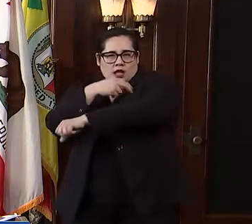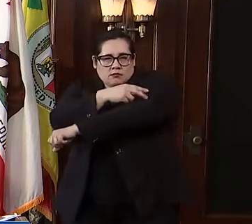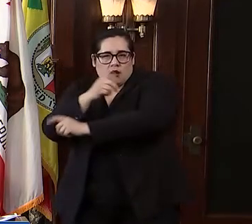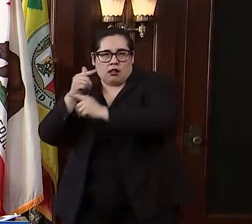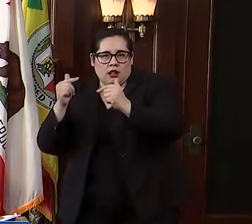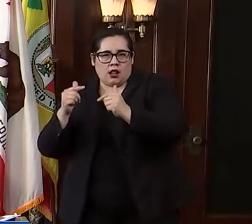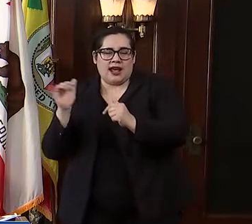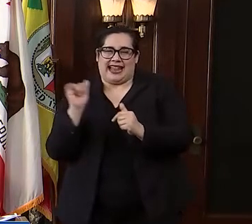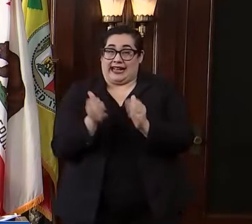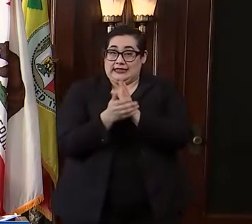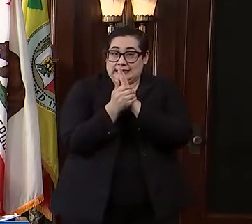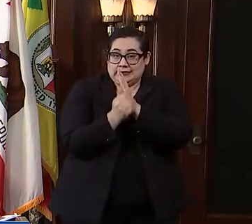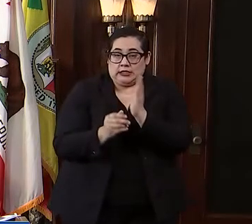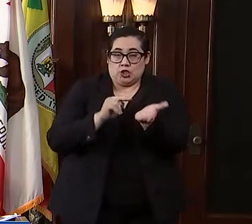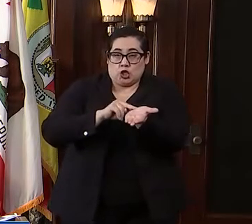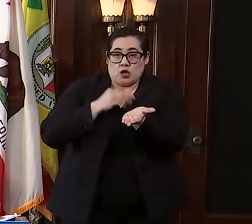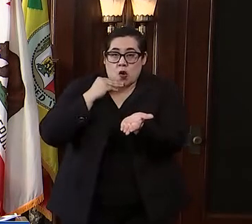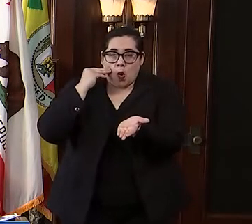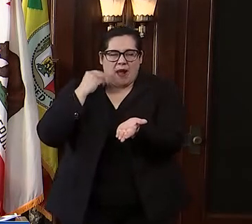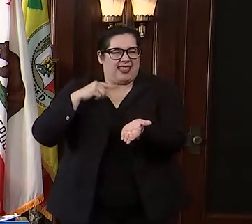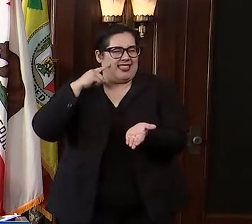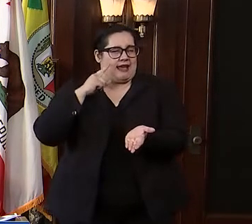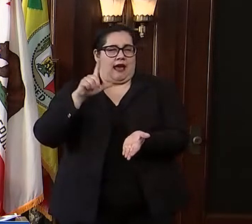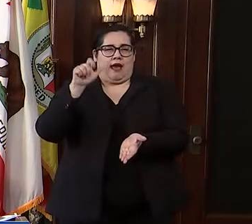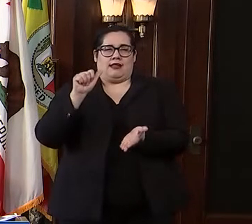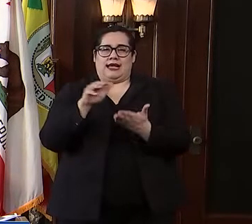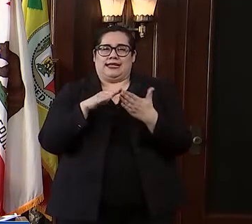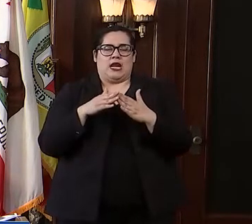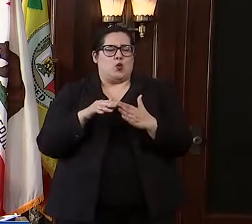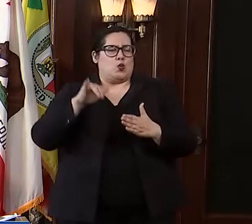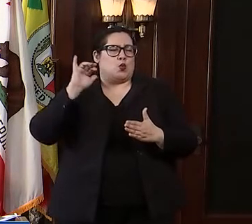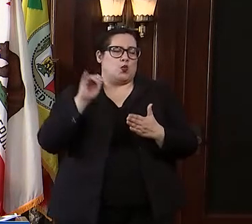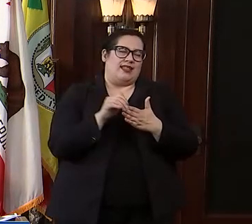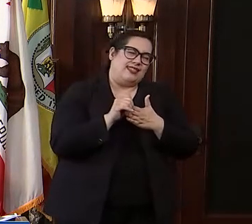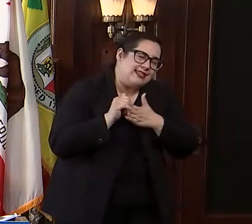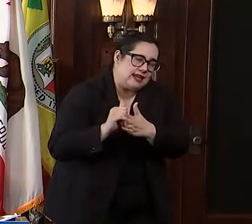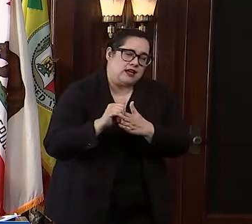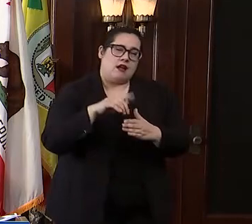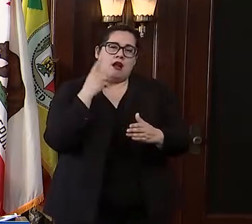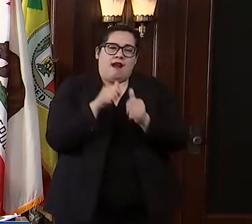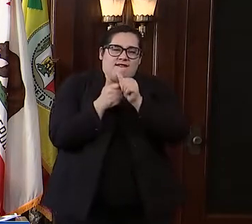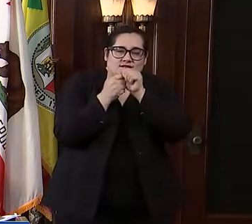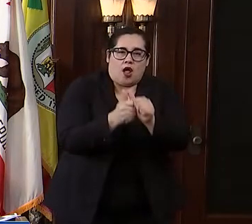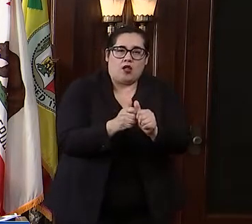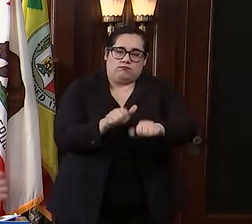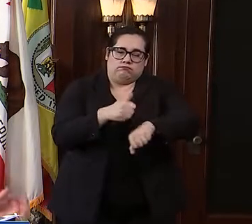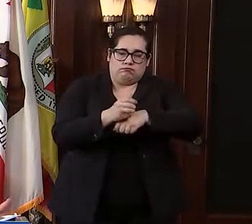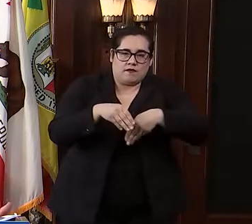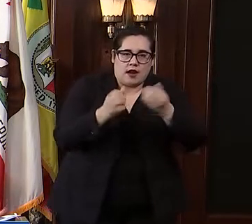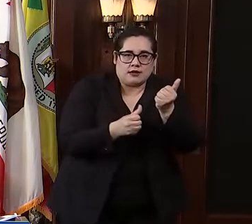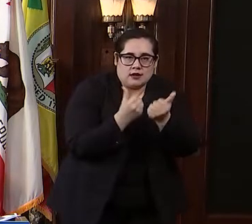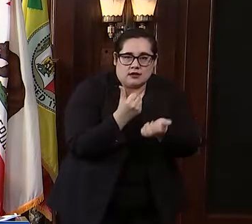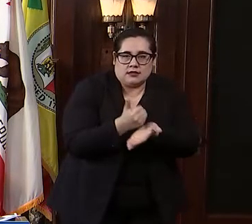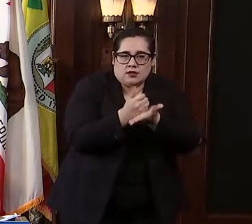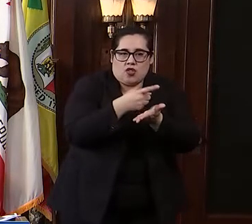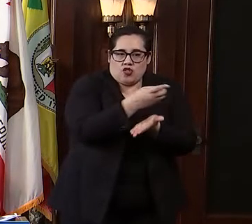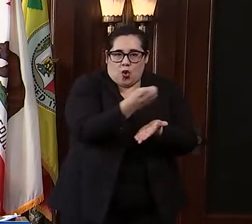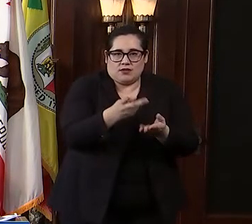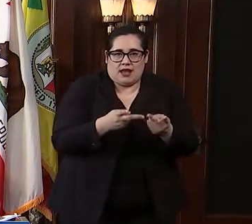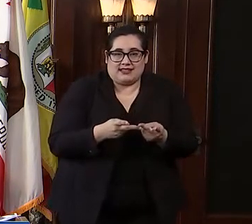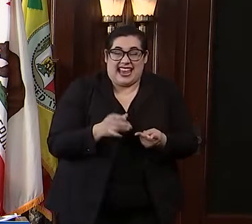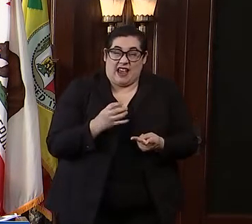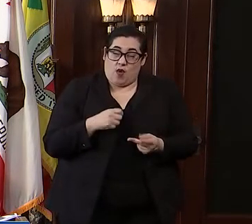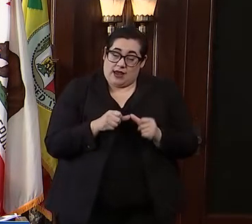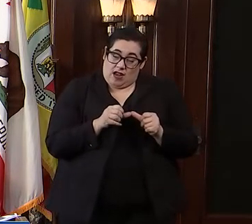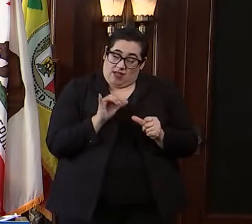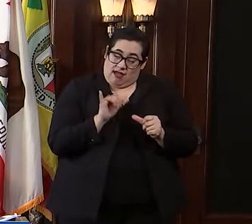with our skilled nursing facilities, where I think LA City has been the leading city on enforcement and assistance for those places. And if we continue that